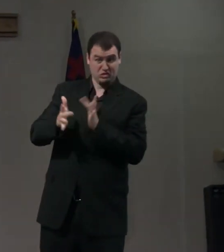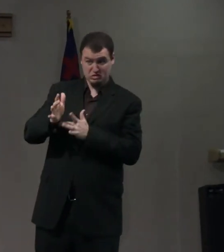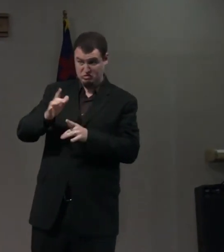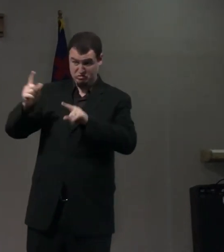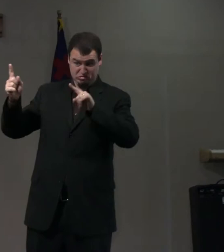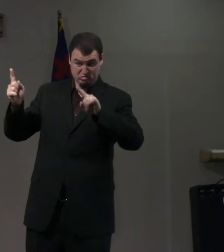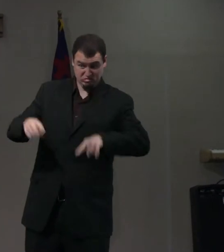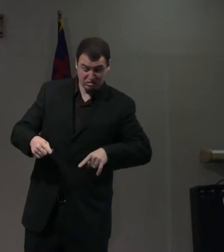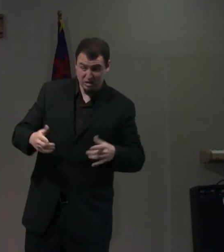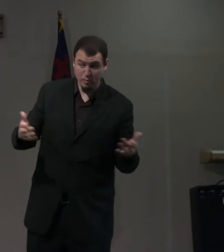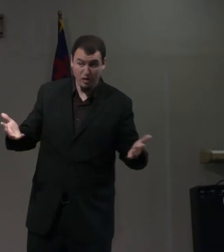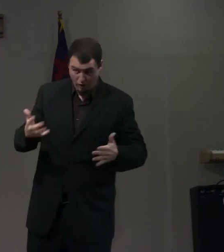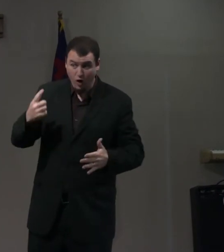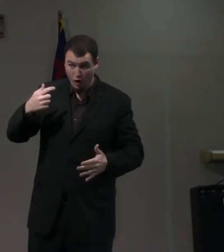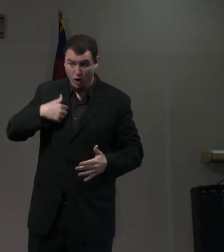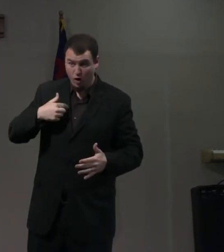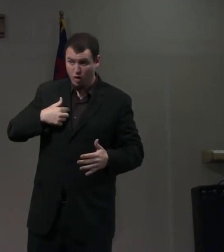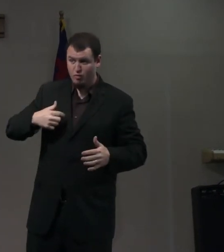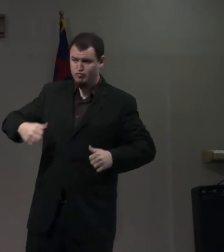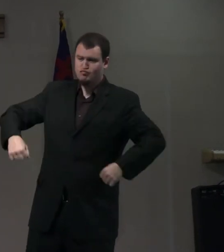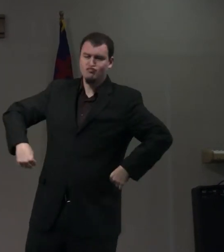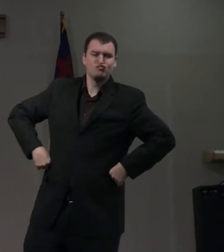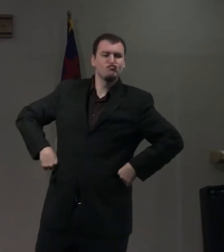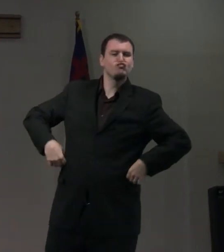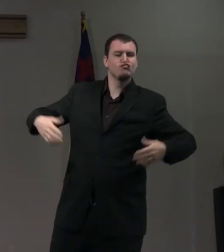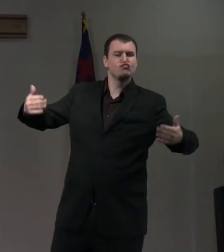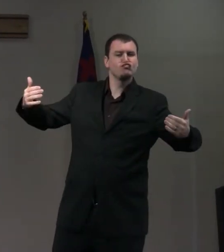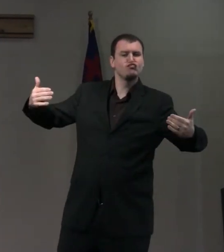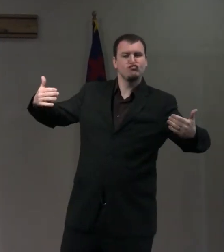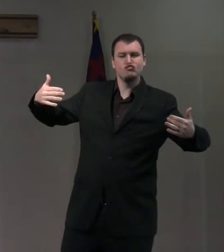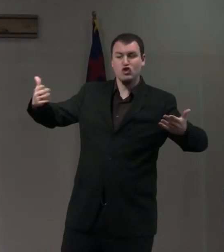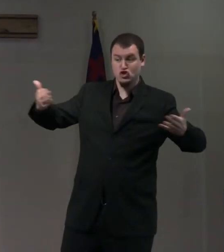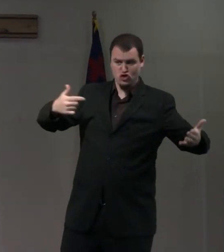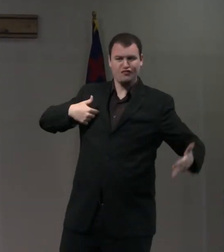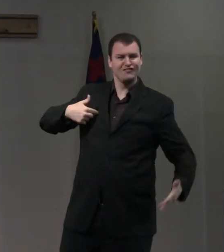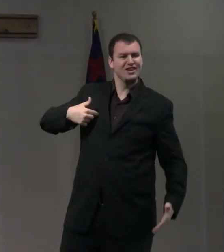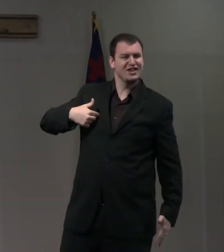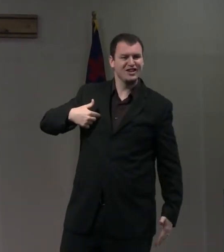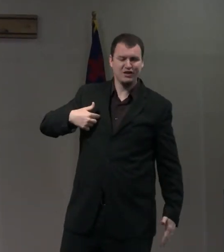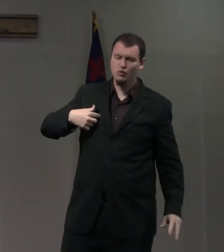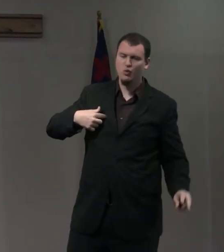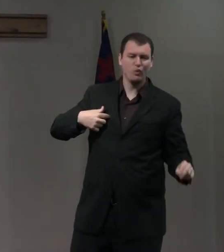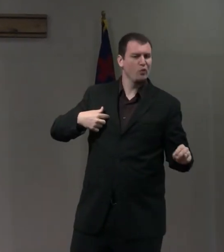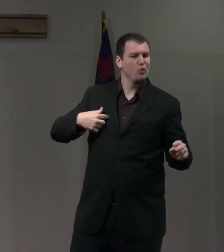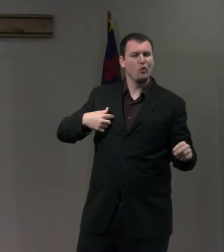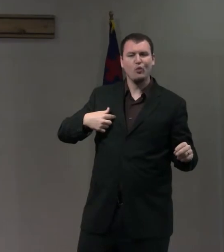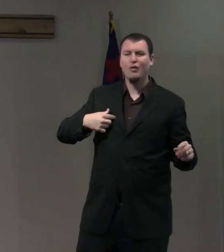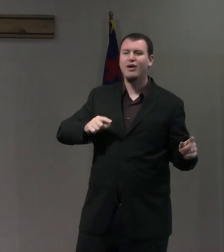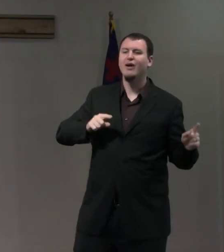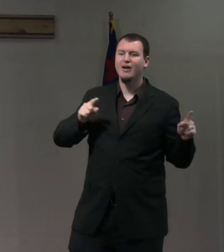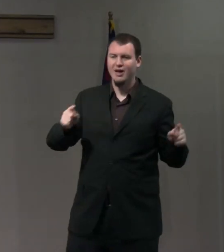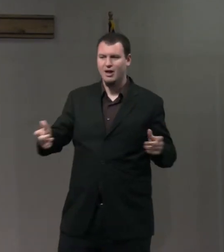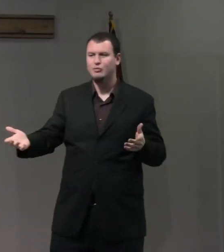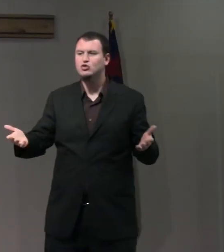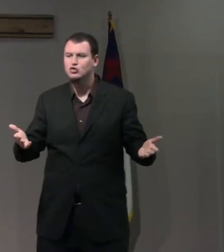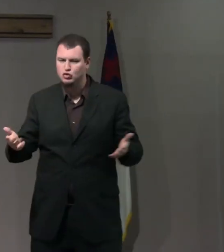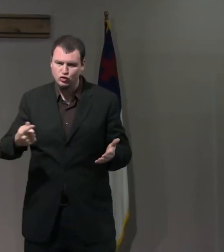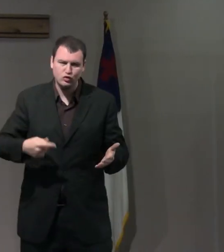And Jesus said, no, I did not come to earth to have others serve me. I